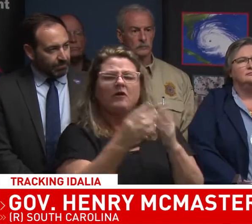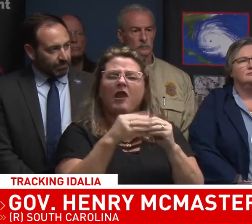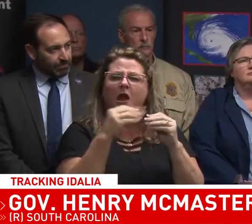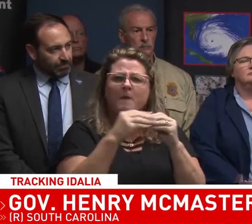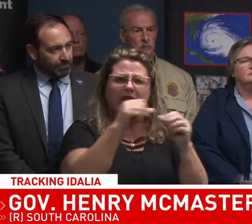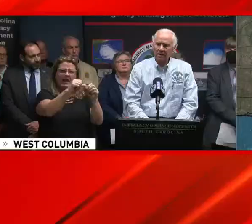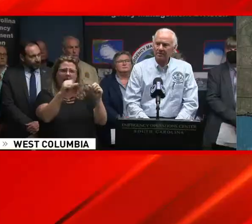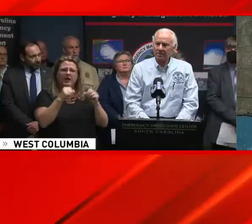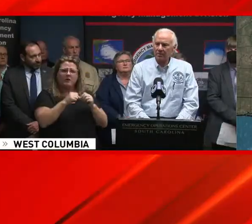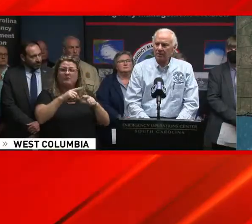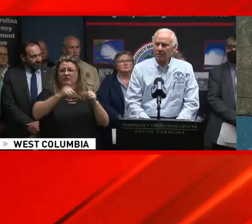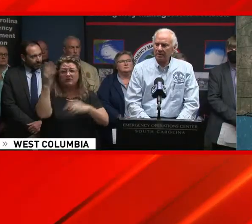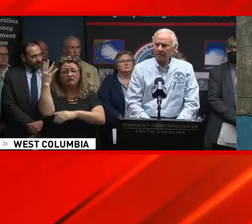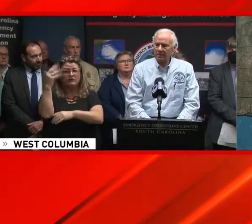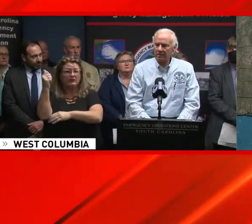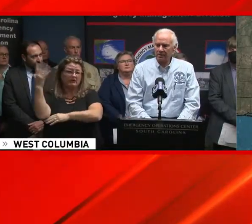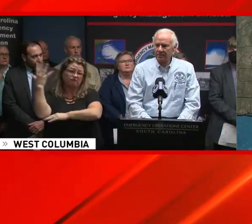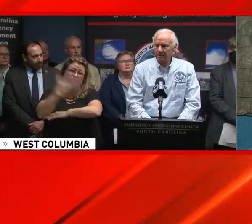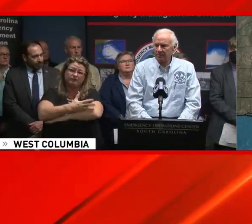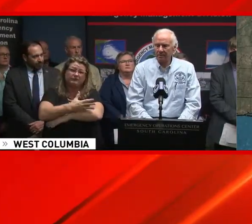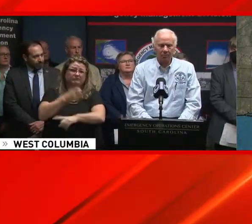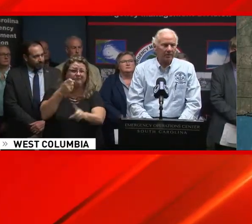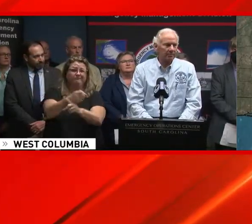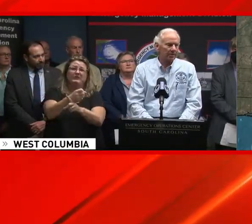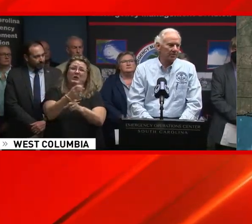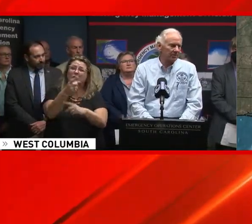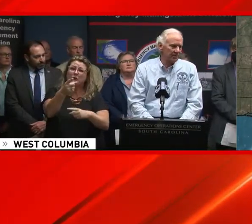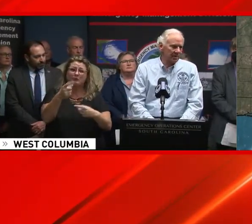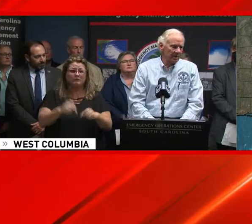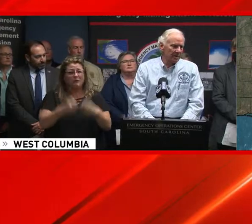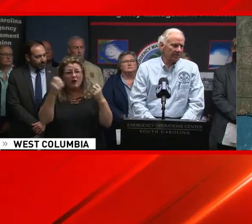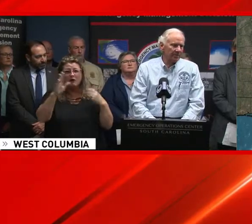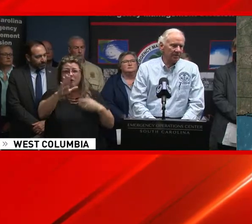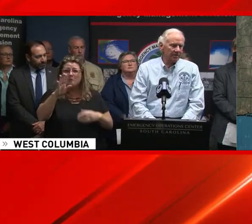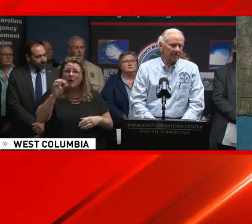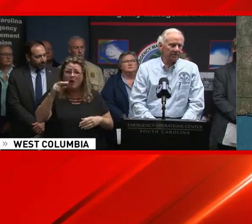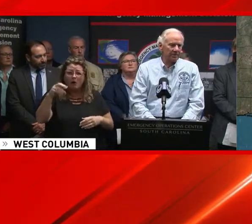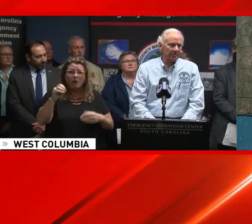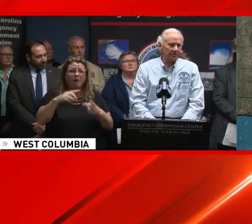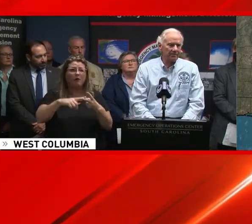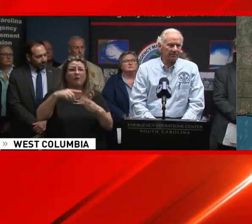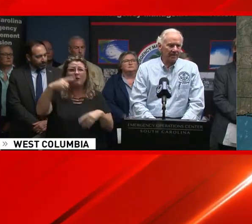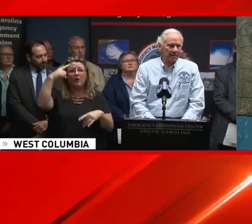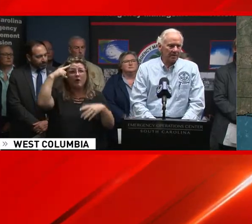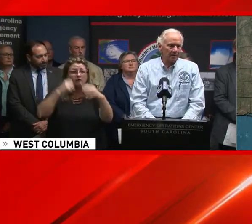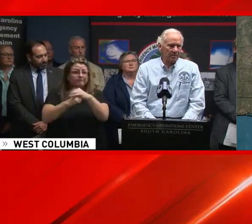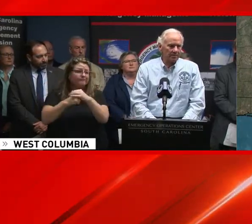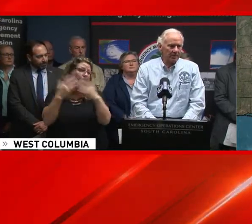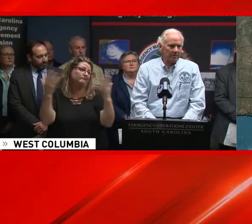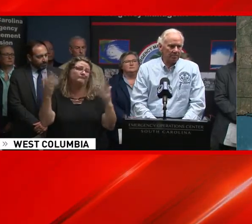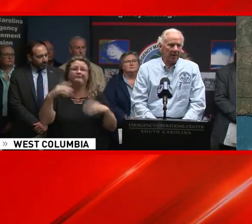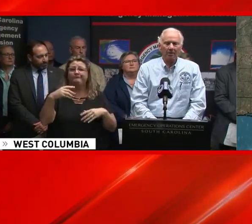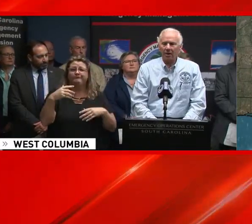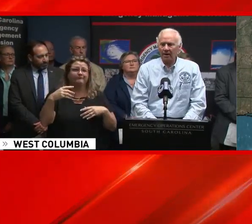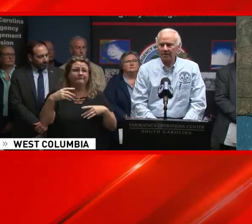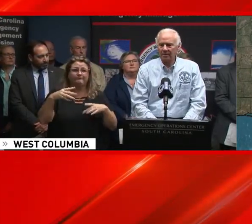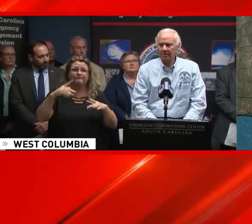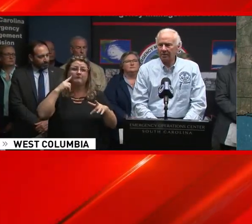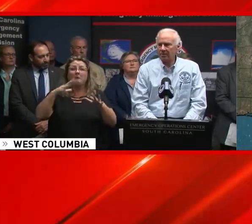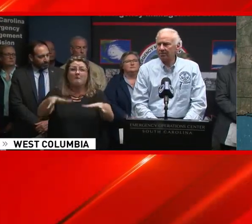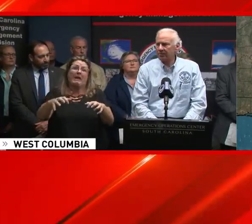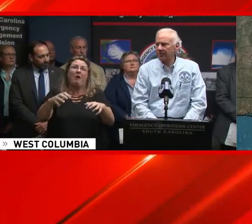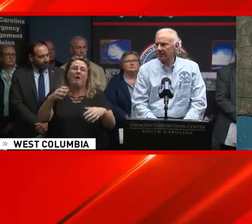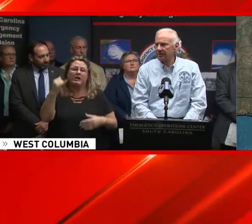come down and hit someone, and you could break bones, have concussions, even be paralyzed.